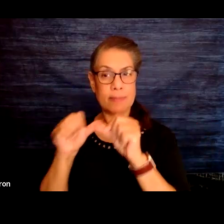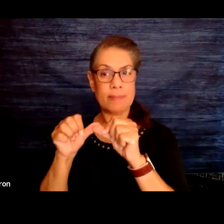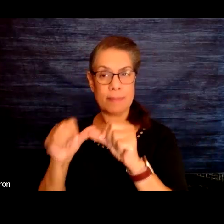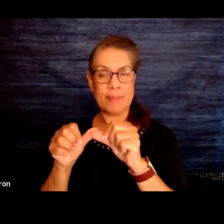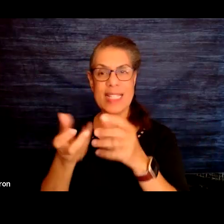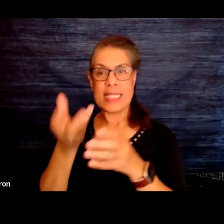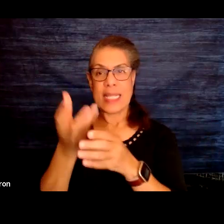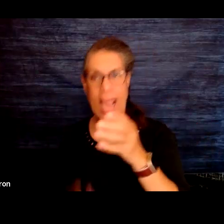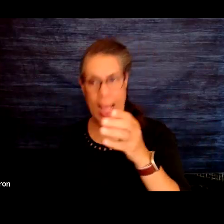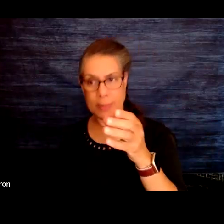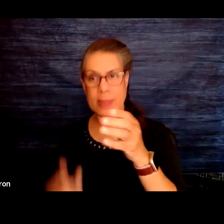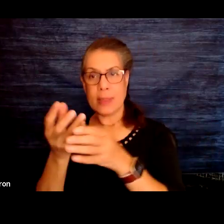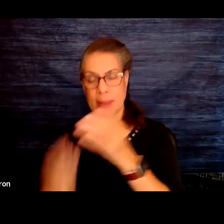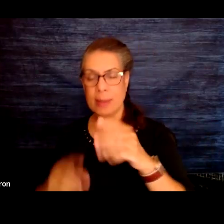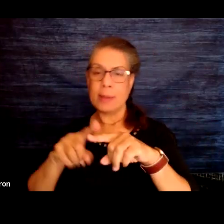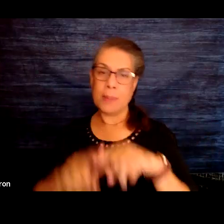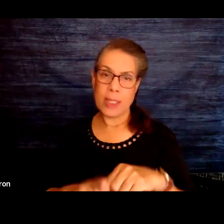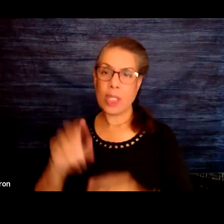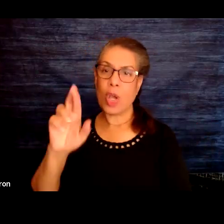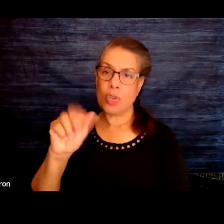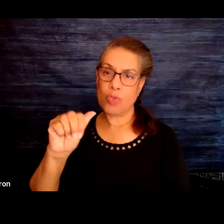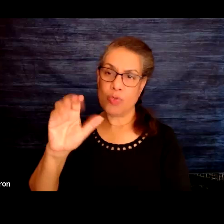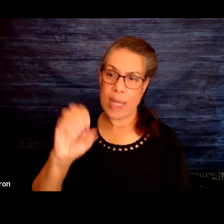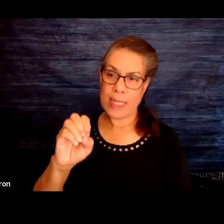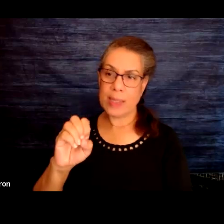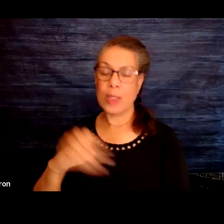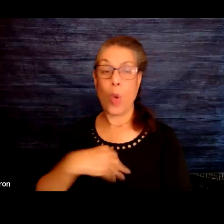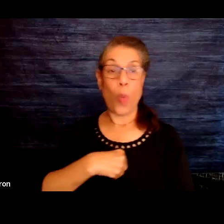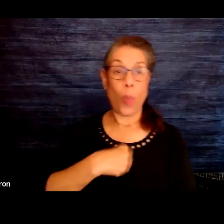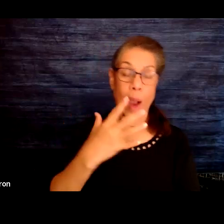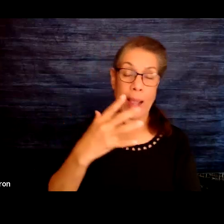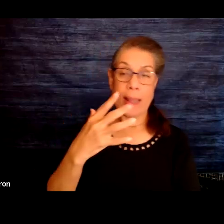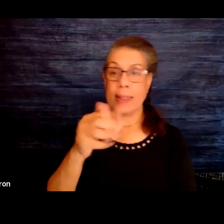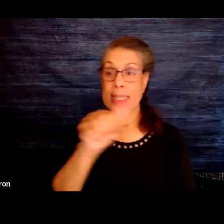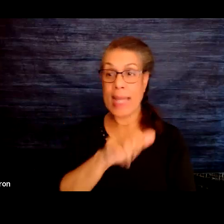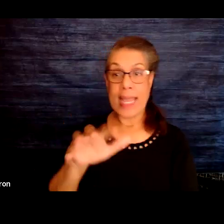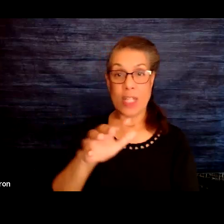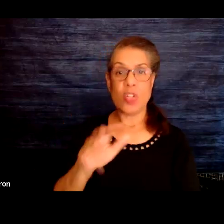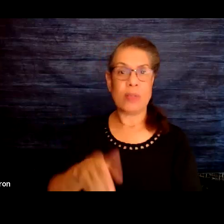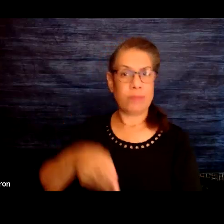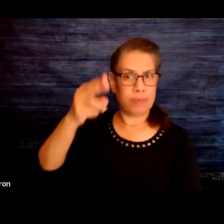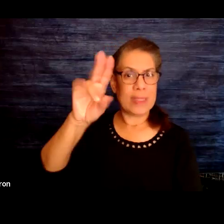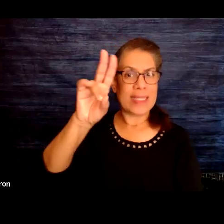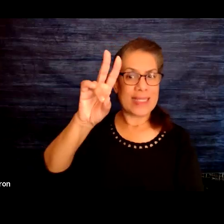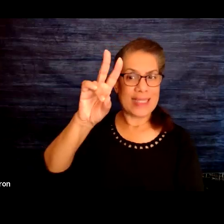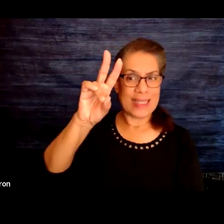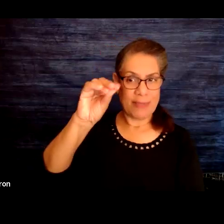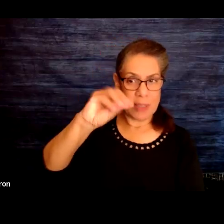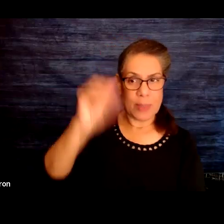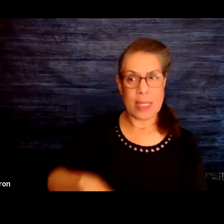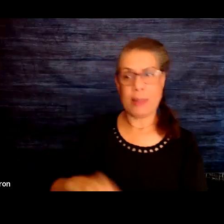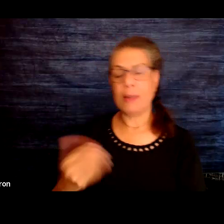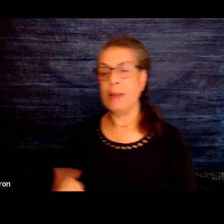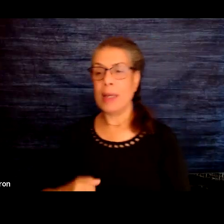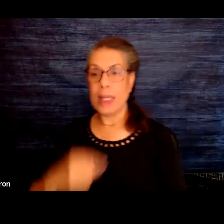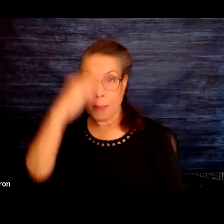gaps among races in BPS. You see the white and Asian students in the 70 percentile, Black and Latinx students at 46